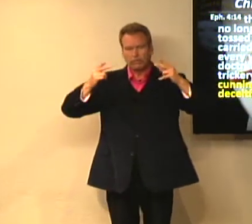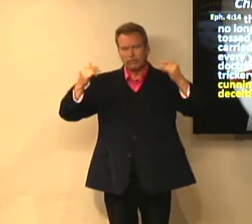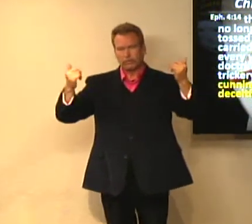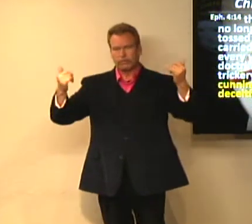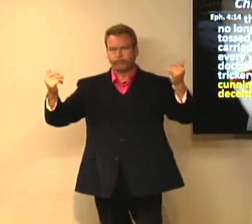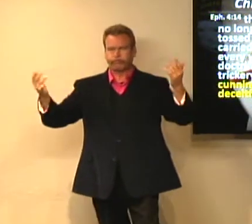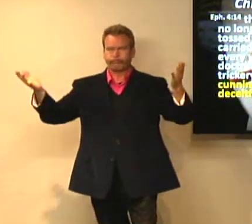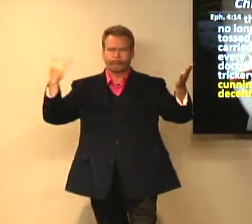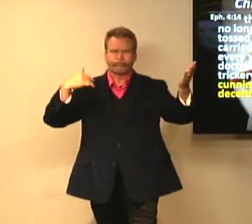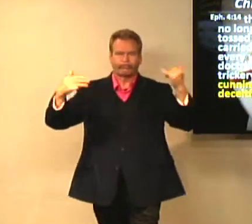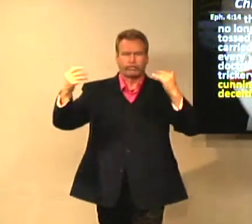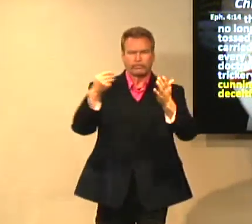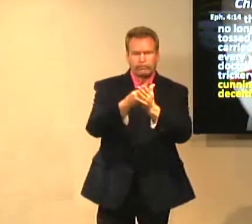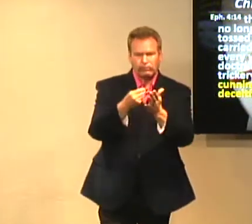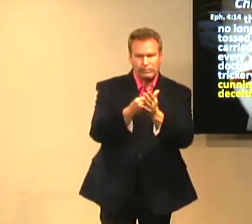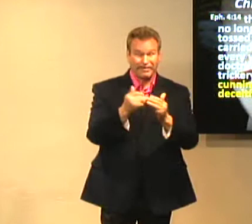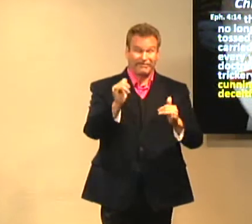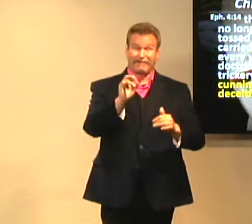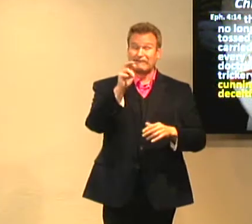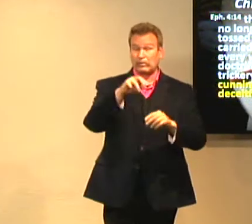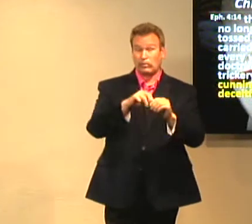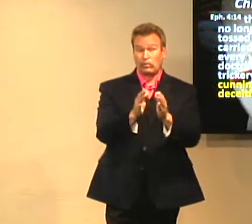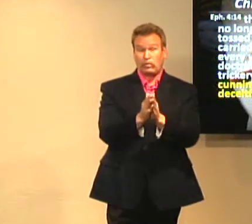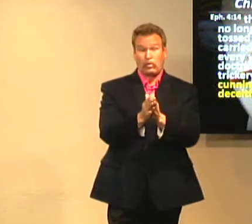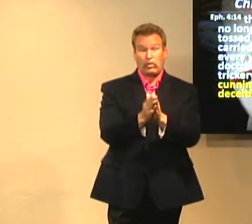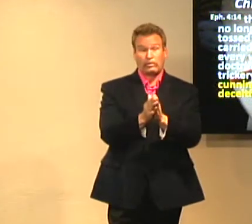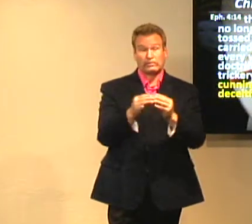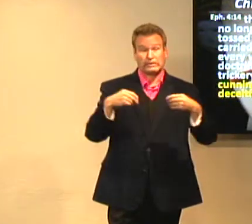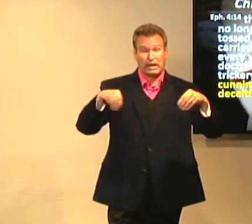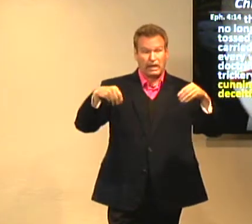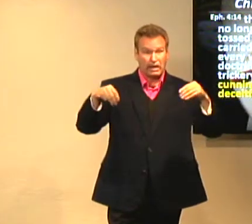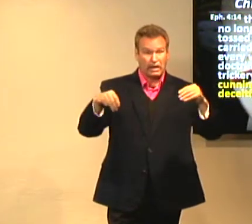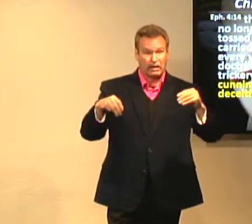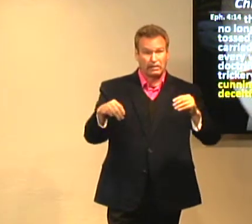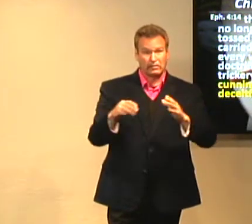you to be aware of this false teaching, false doctrine.